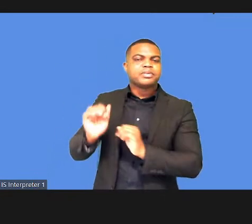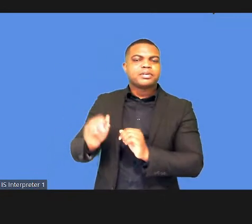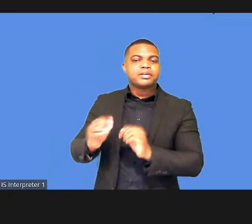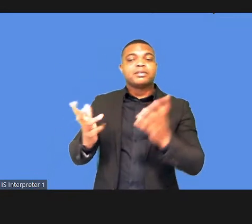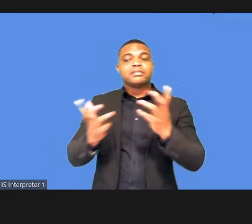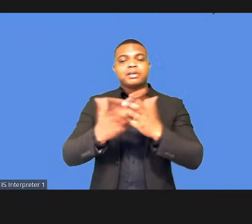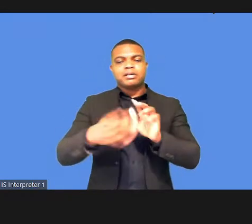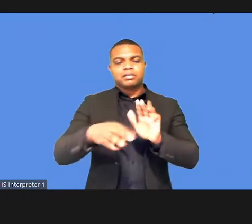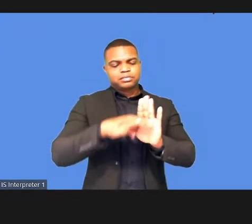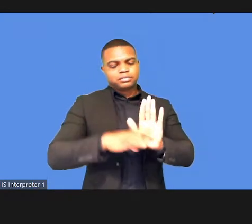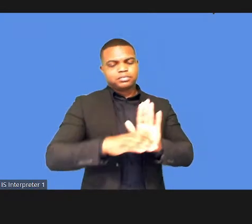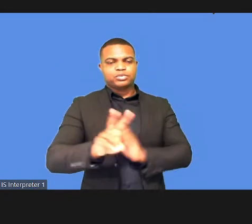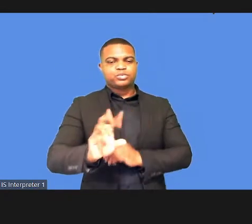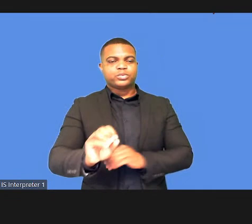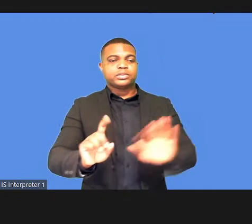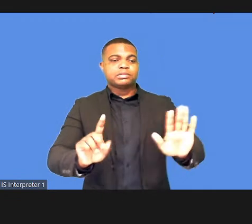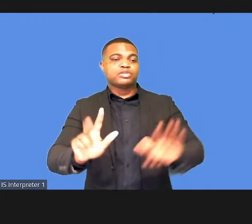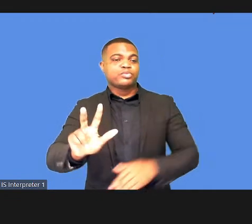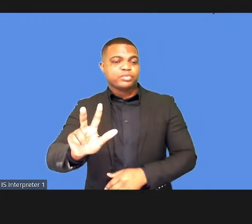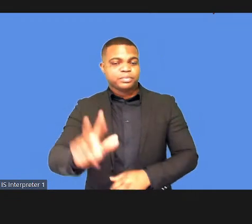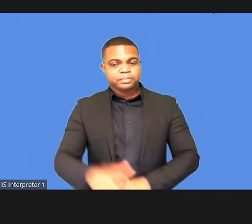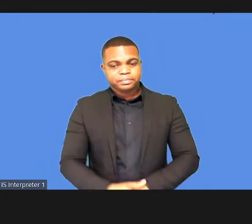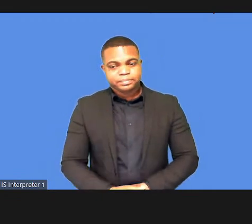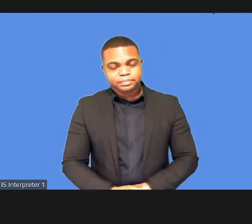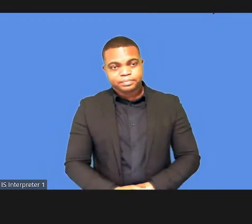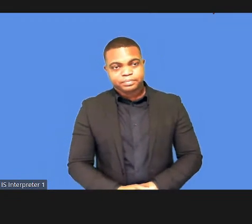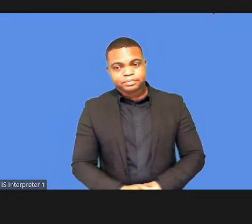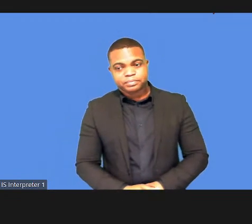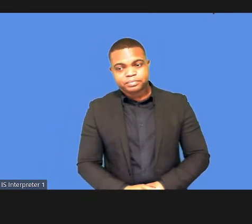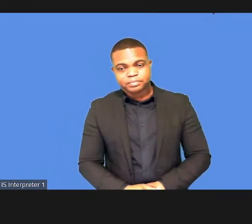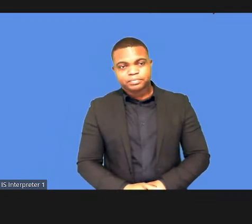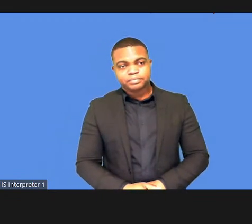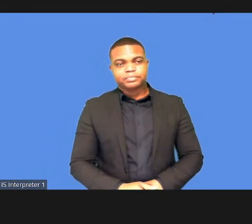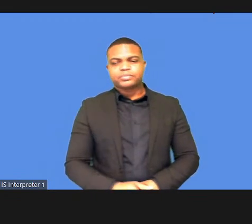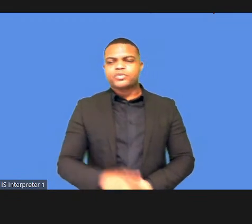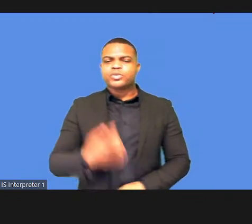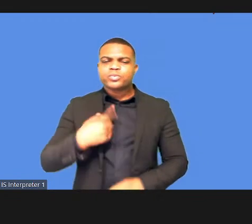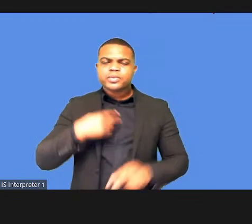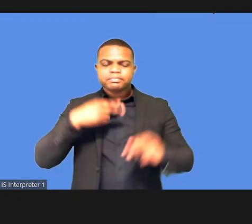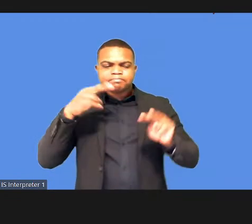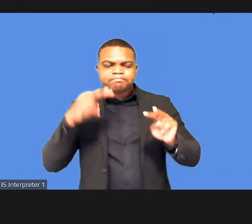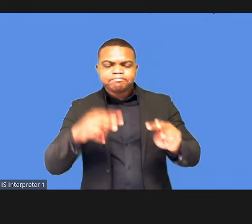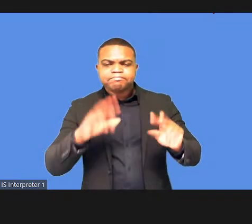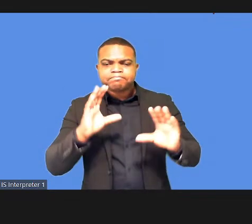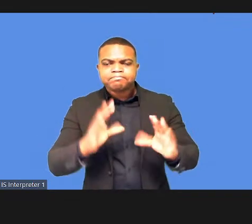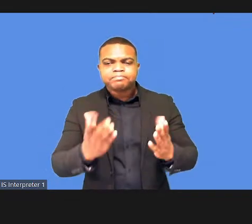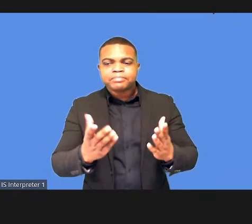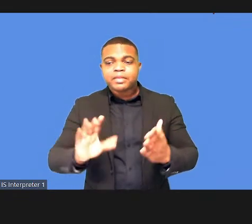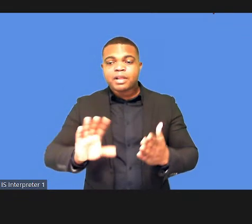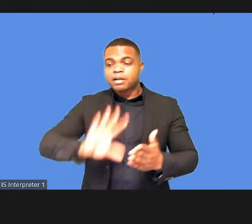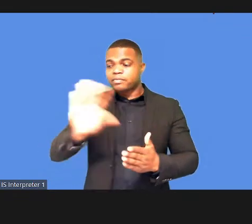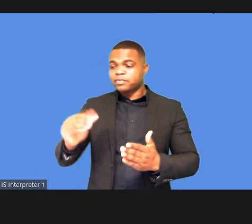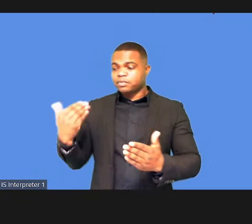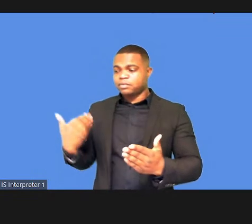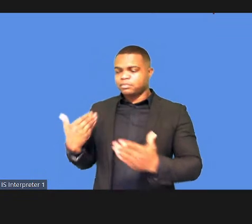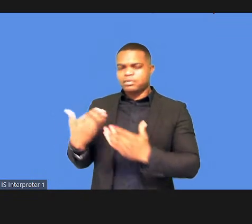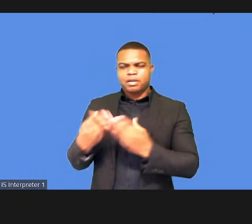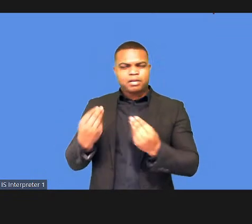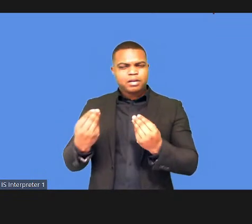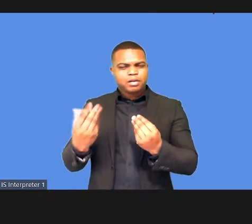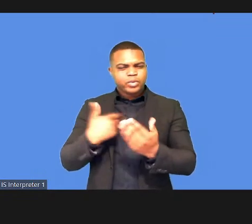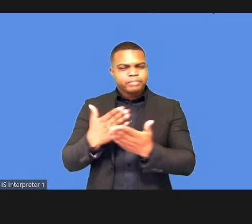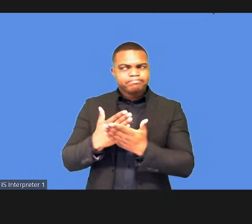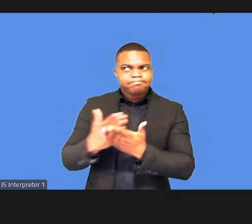the road that Africa has traveled in strengthening statistical systems in Africa, but more importantly, also to look at the